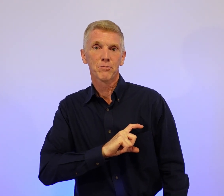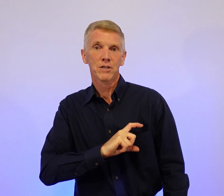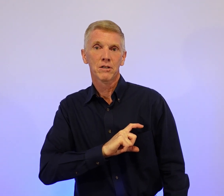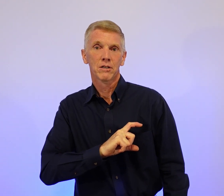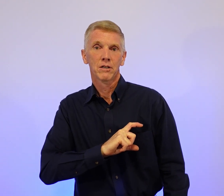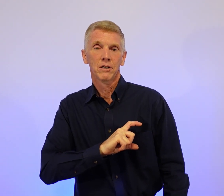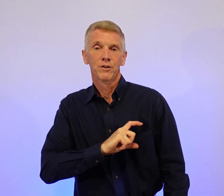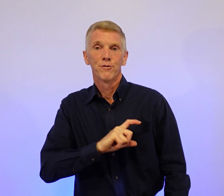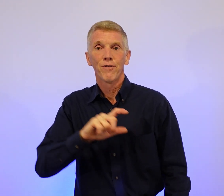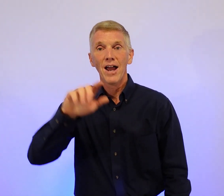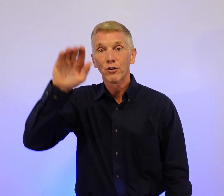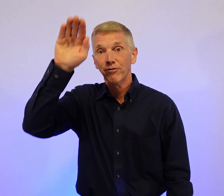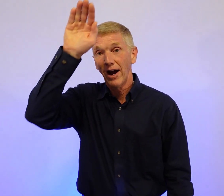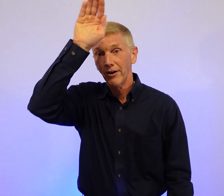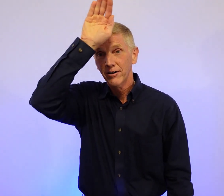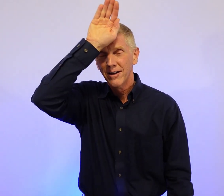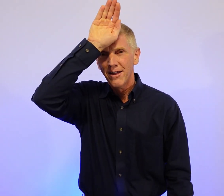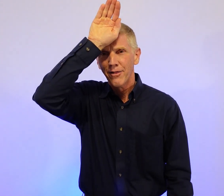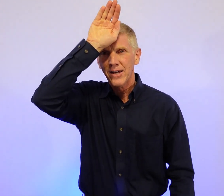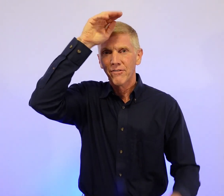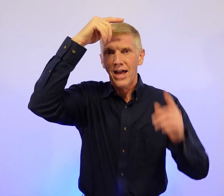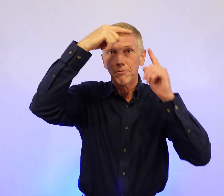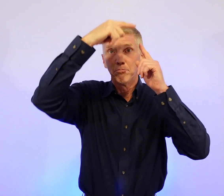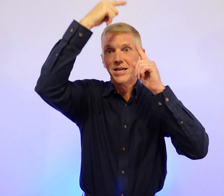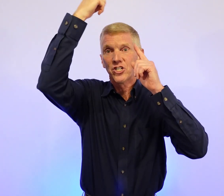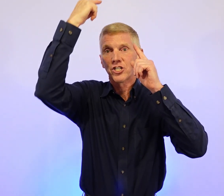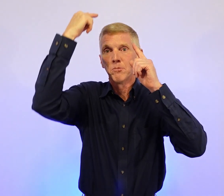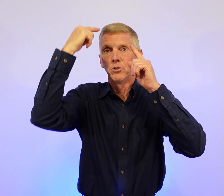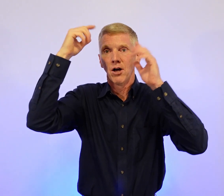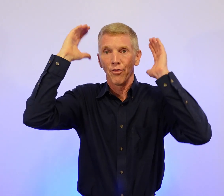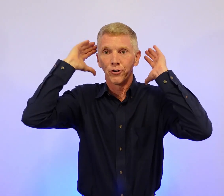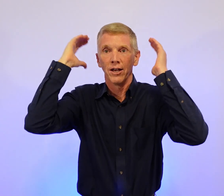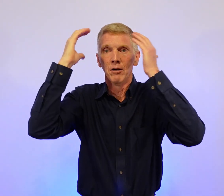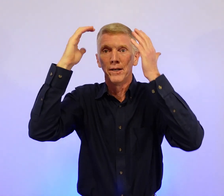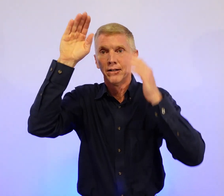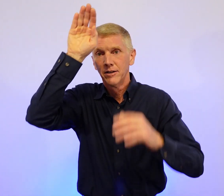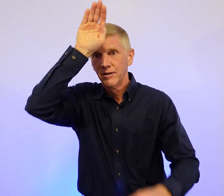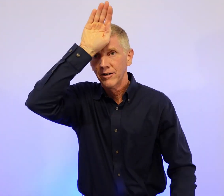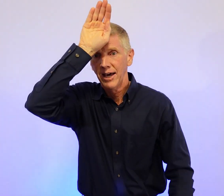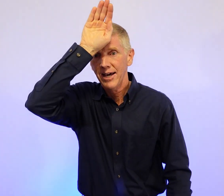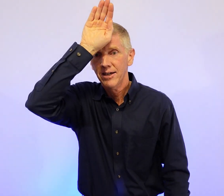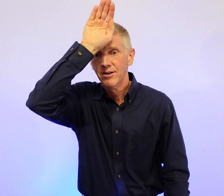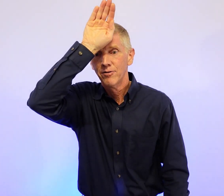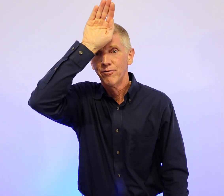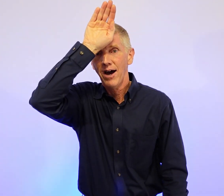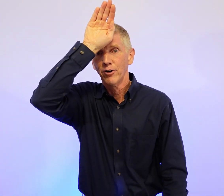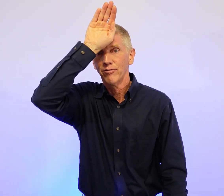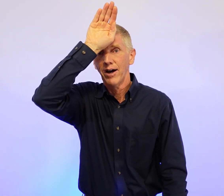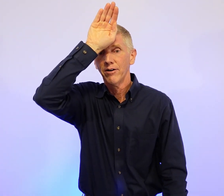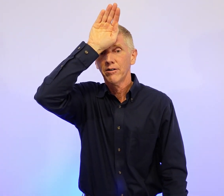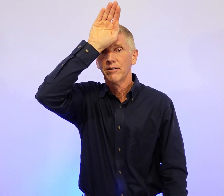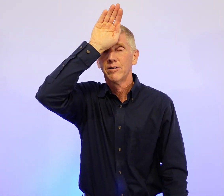Policeman. Firefighter. Think of that big symbol on their helmet. Okay. Firefighter.